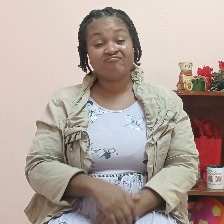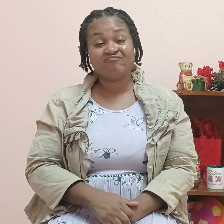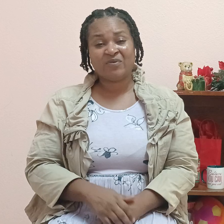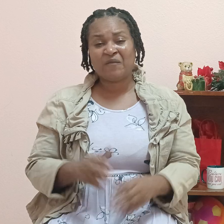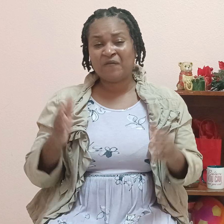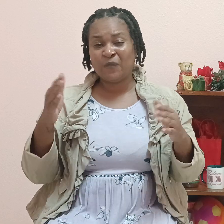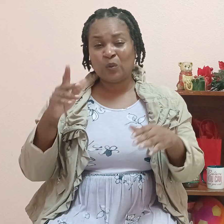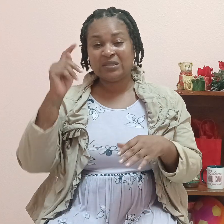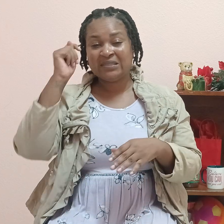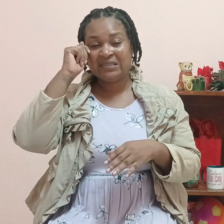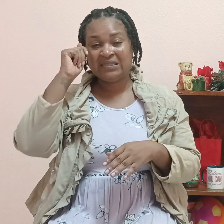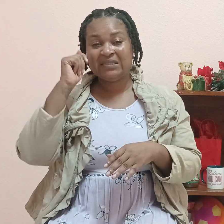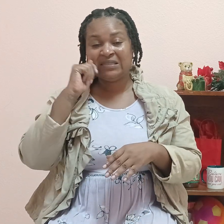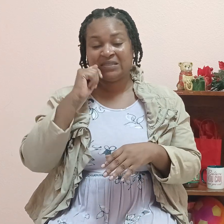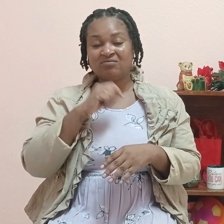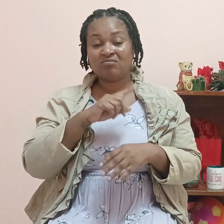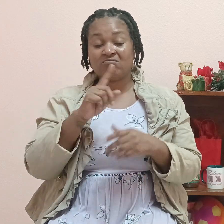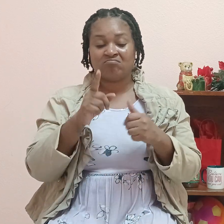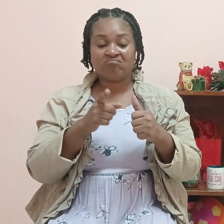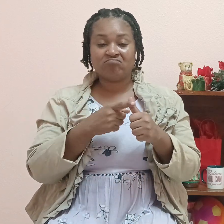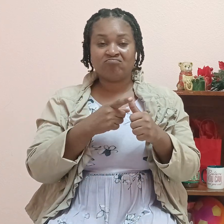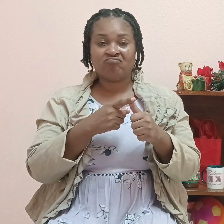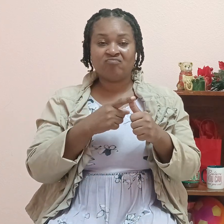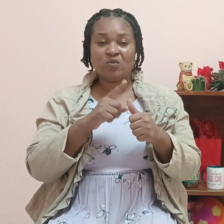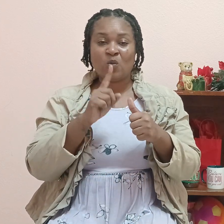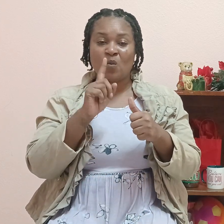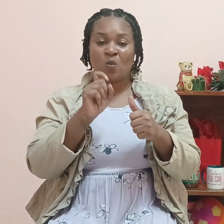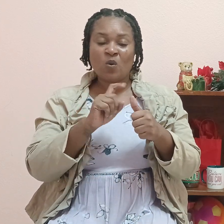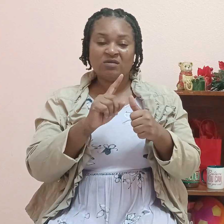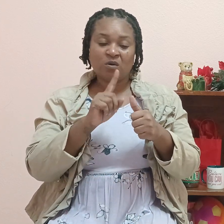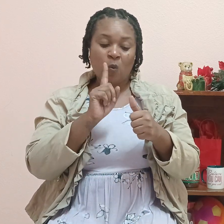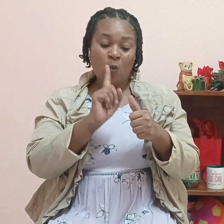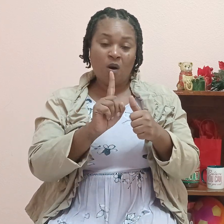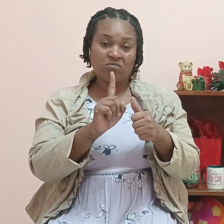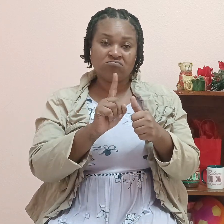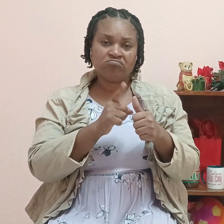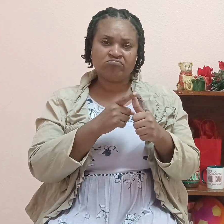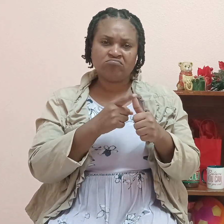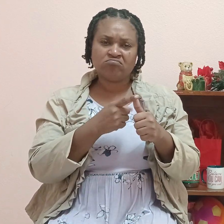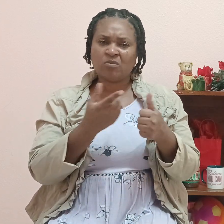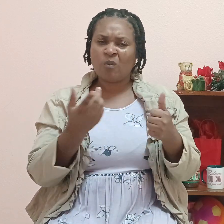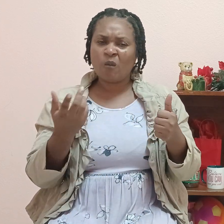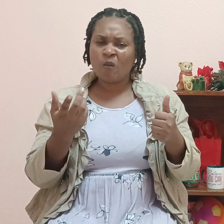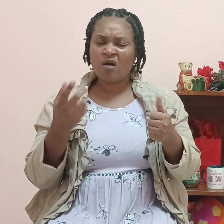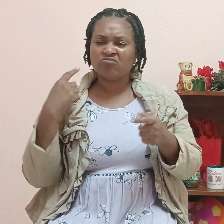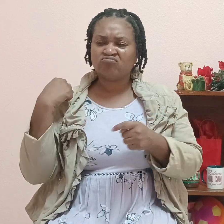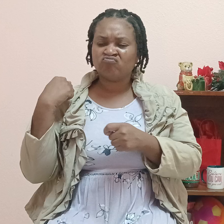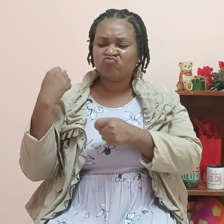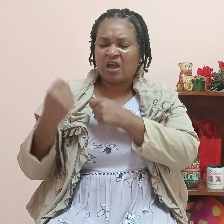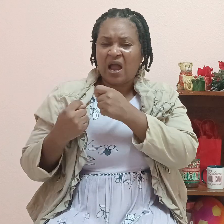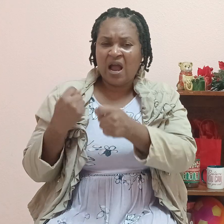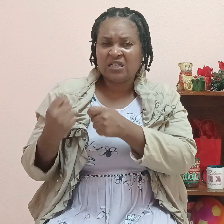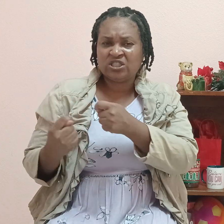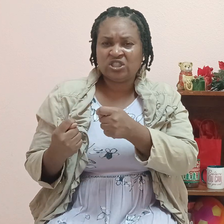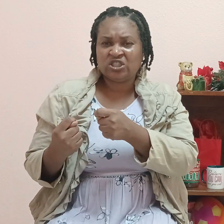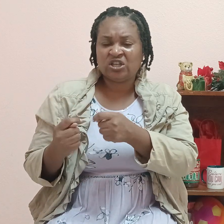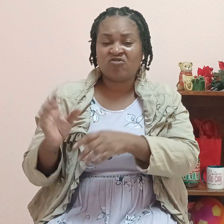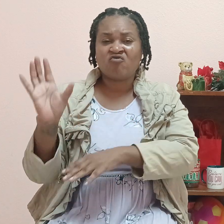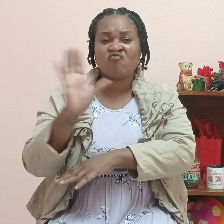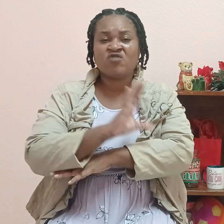Question 1. What is the traditional Christmas dessert often enjoyed in